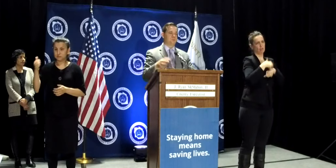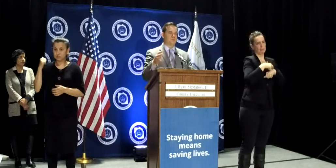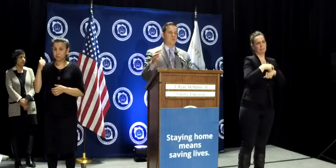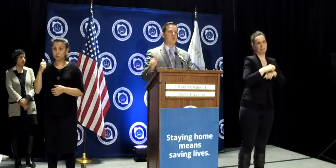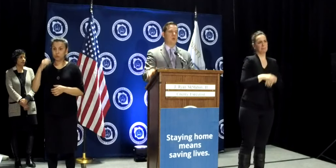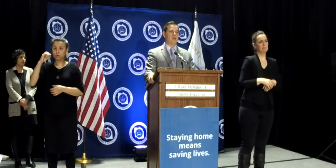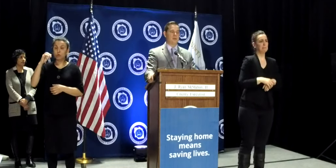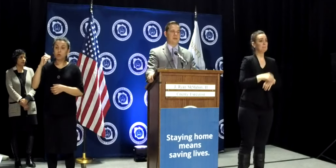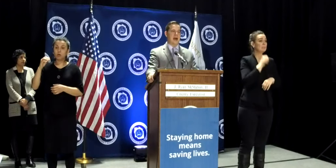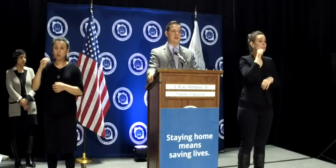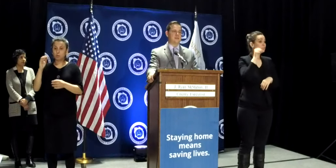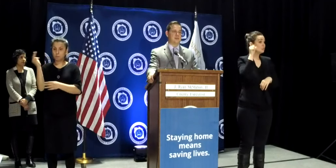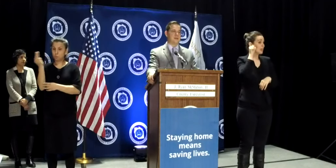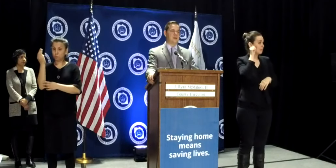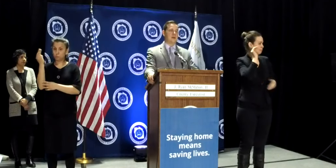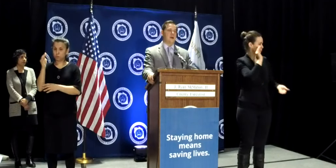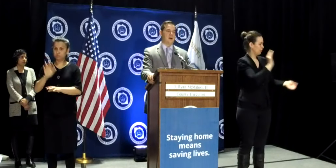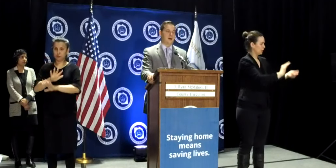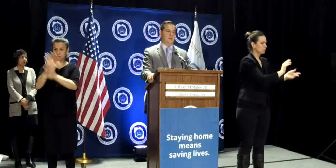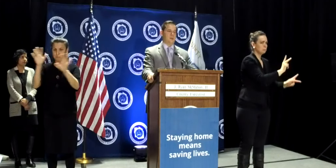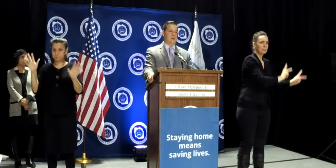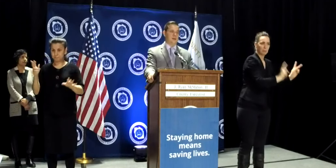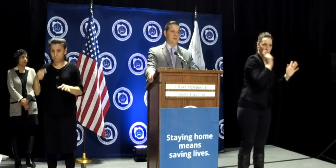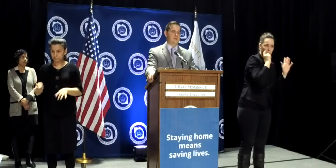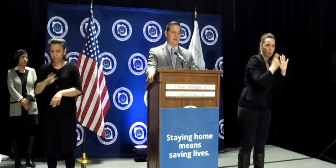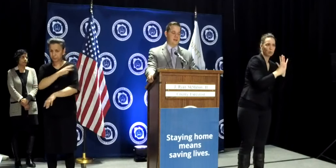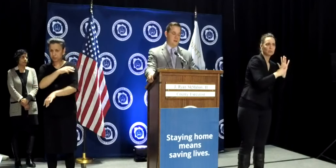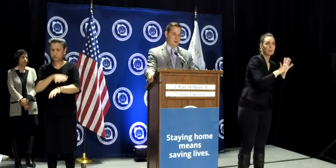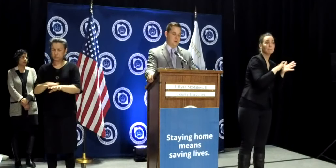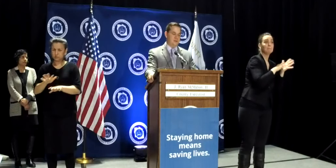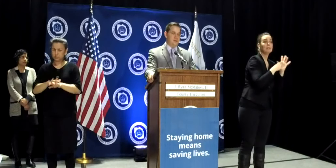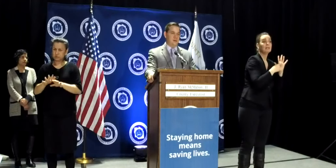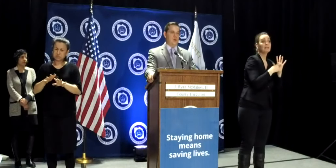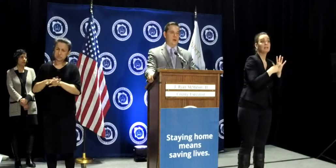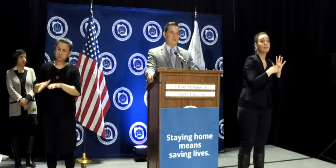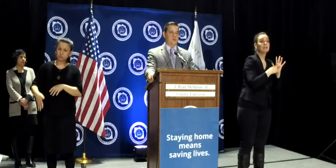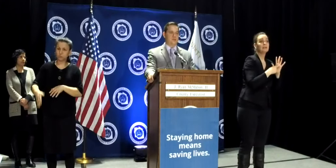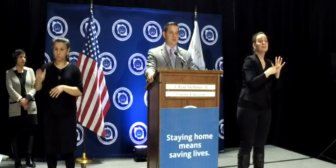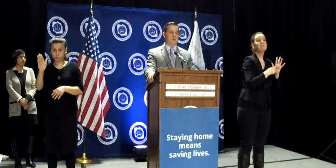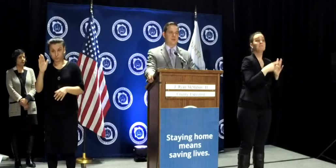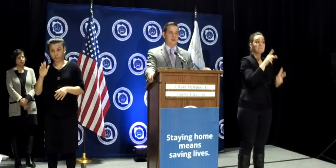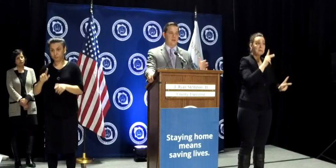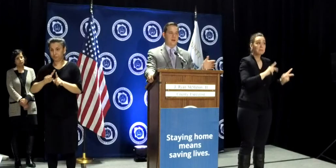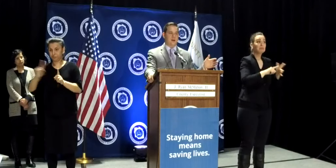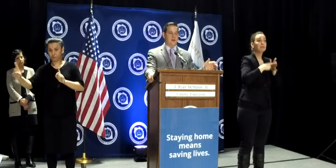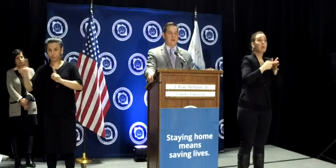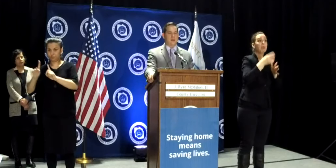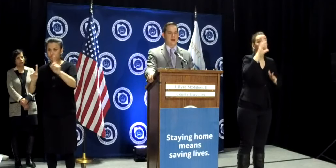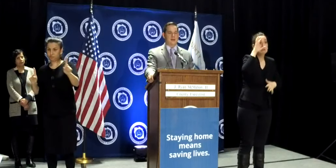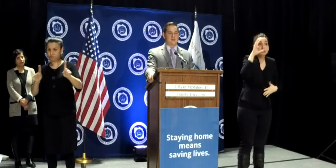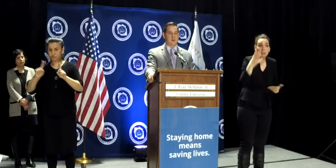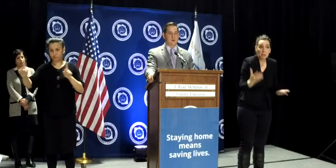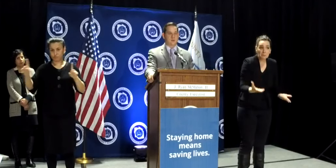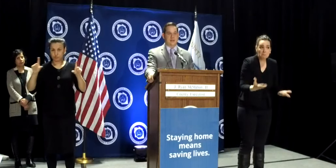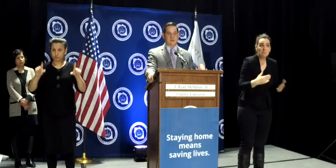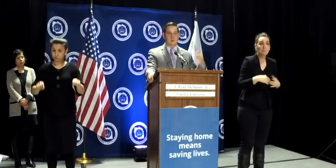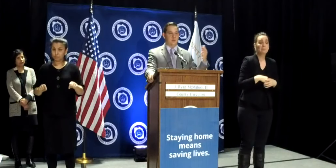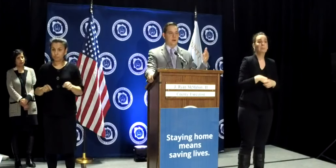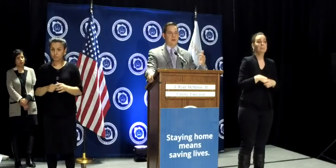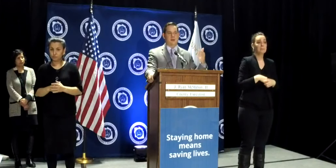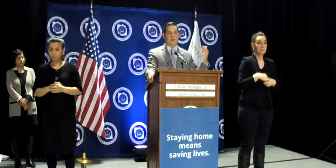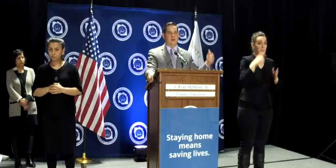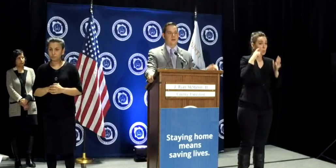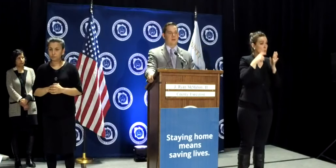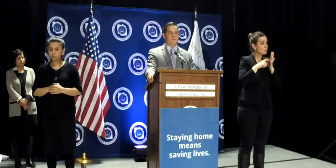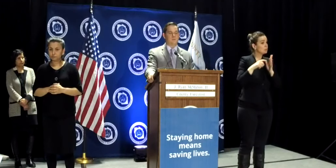people really being cognizant and staying away from each other when they're there. So that's what we